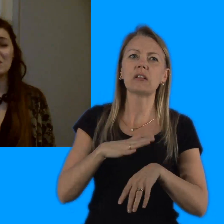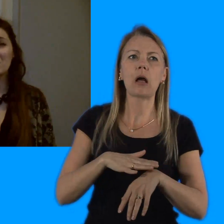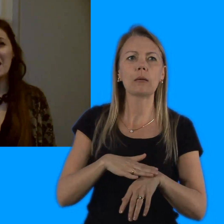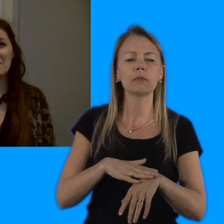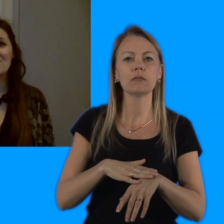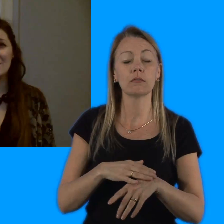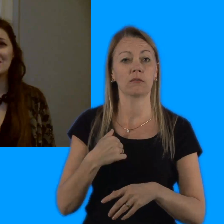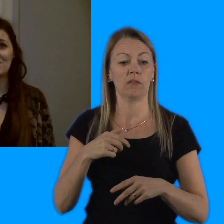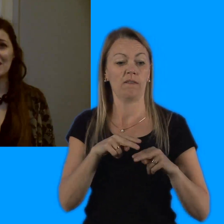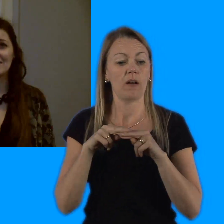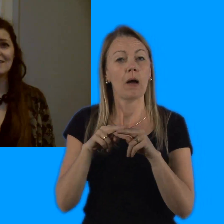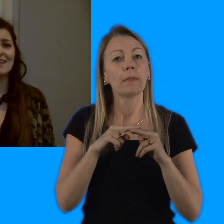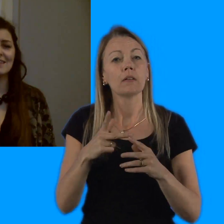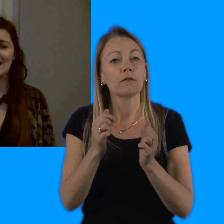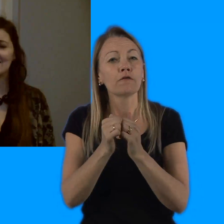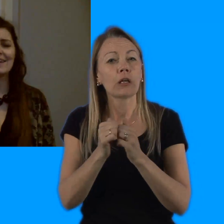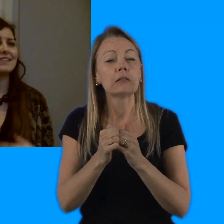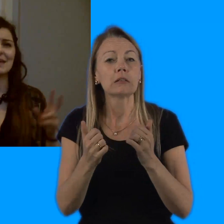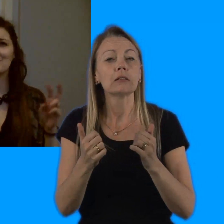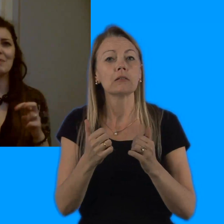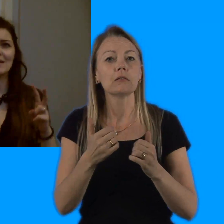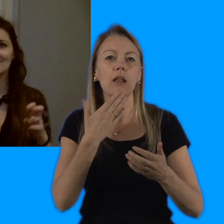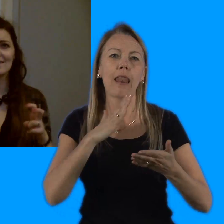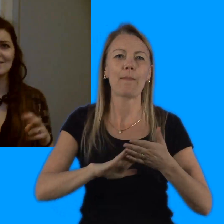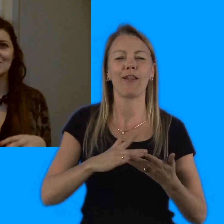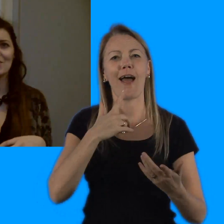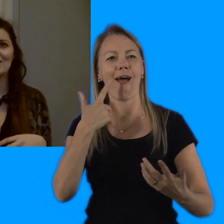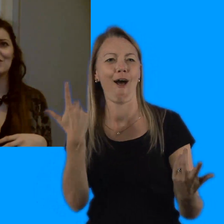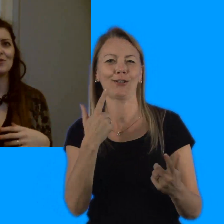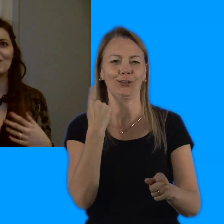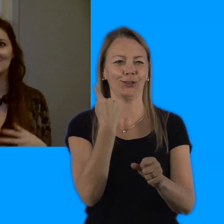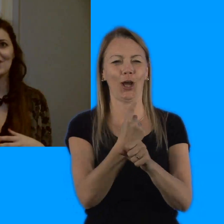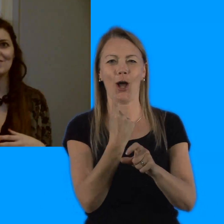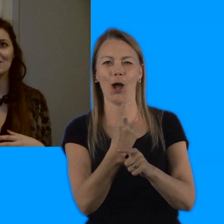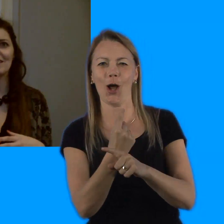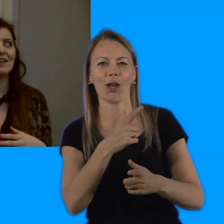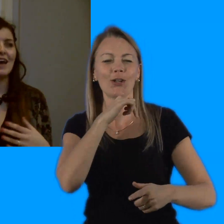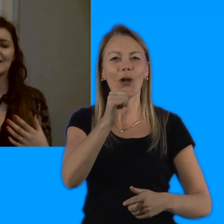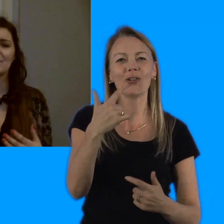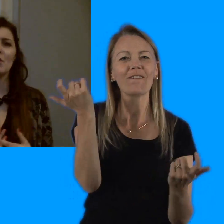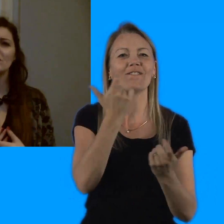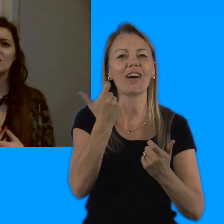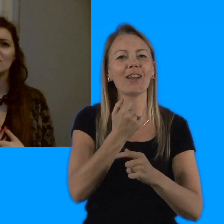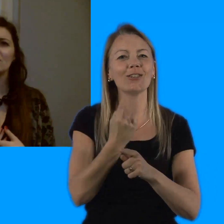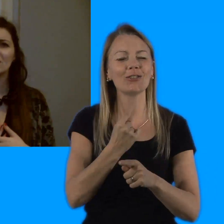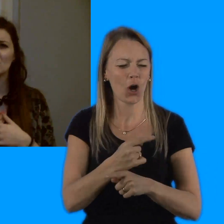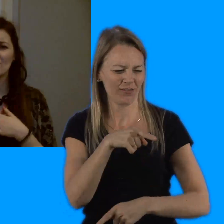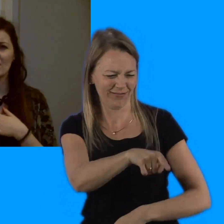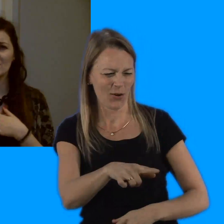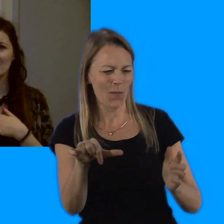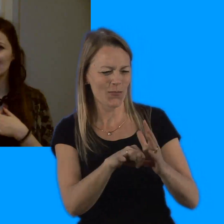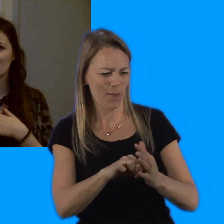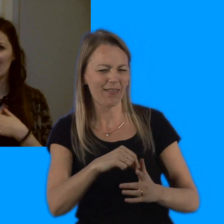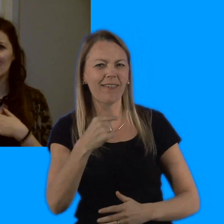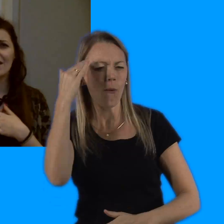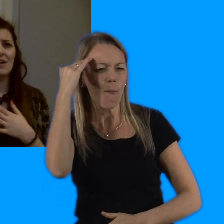times from people that are my family and friends, and it's the kind of thing that's labelled banter, you know, and if you don't find it very funny, it's kind of put onto you that you don't have a